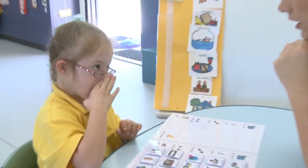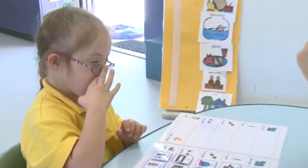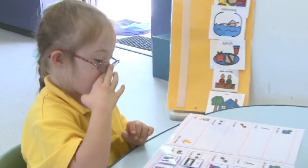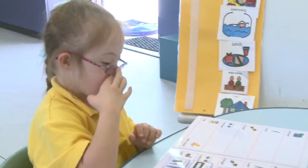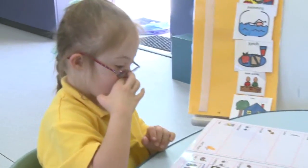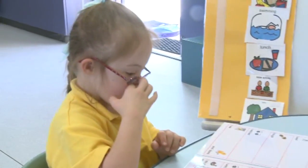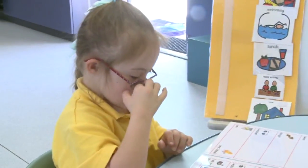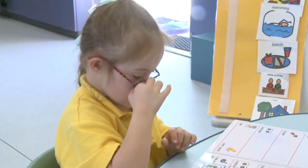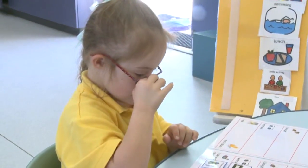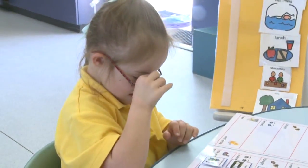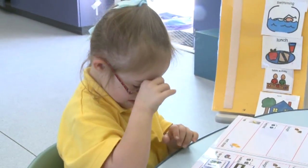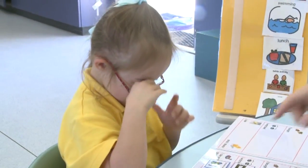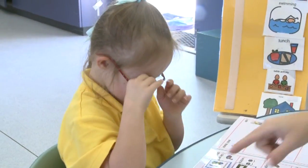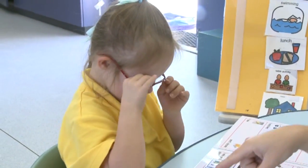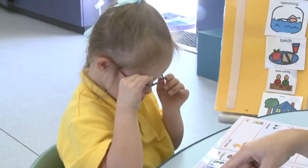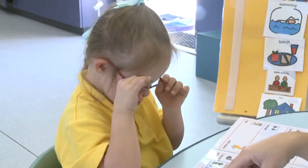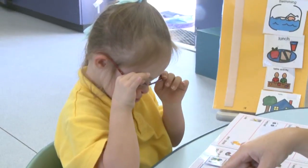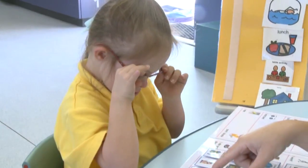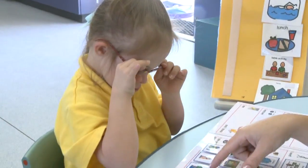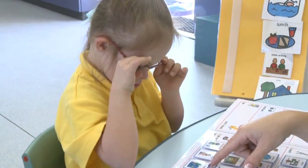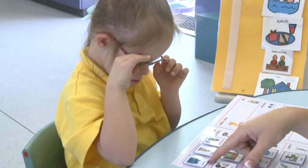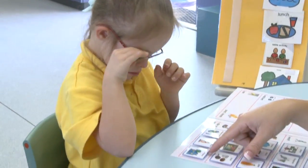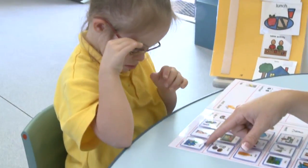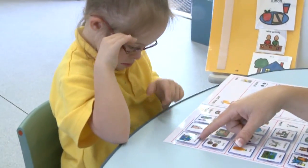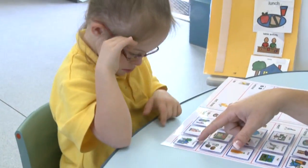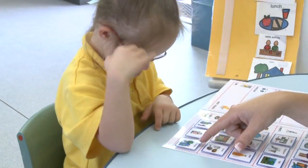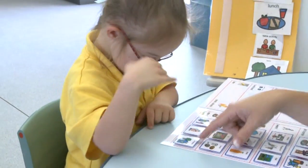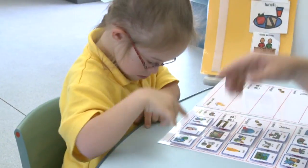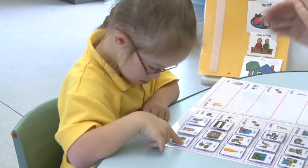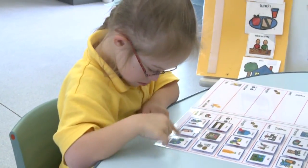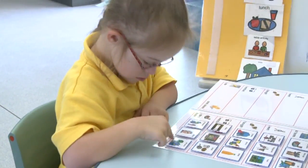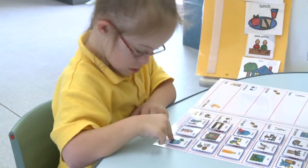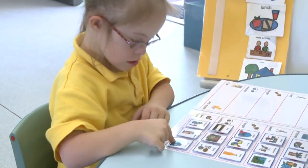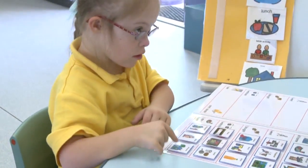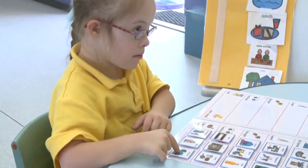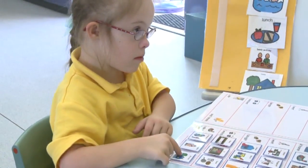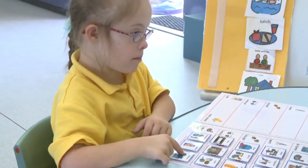And then what did you do? After you went finished at the park, did you go home again?